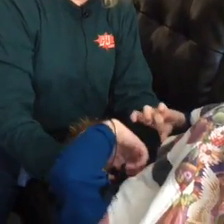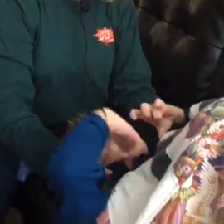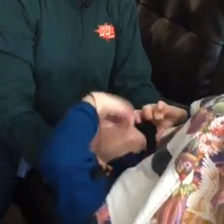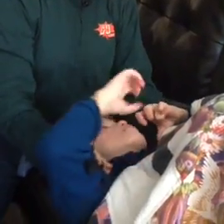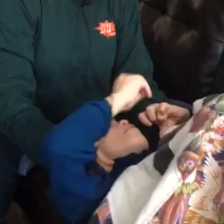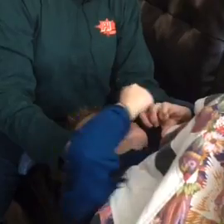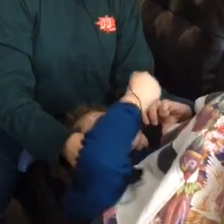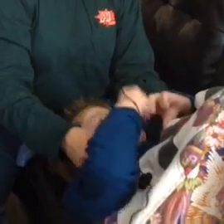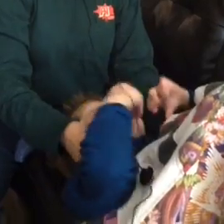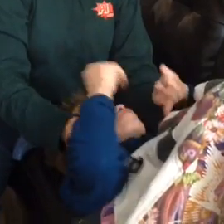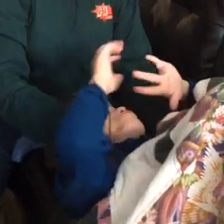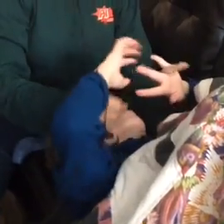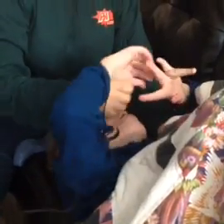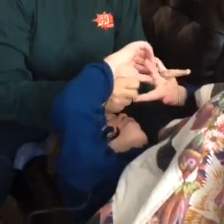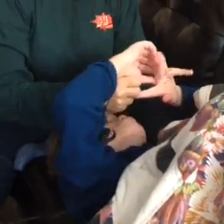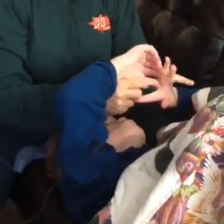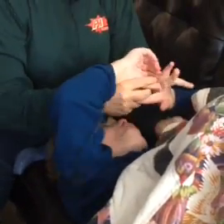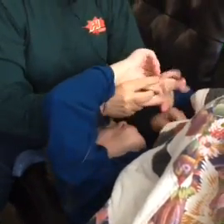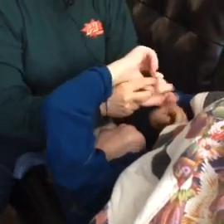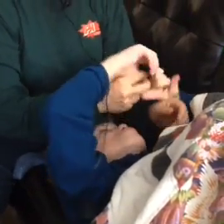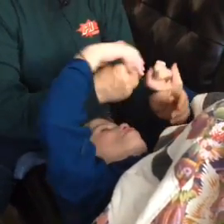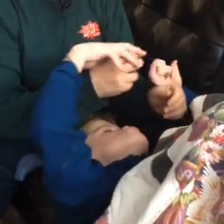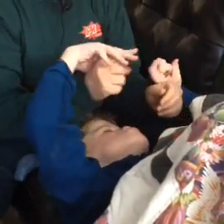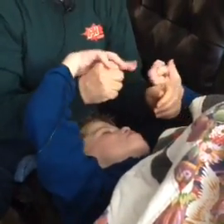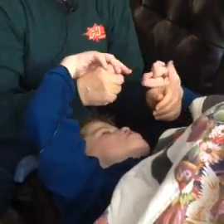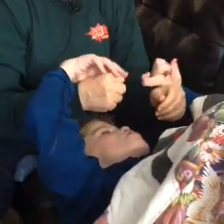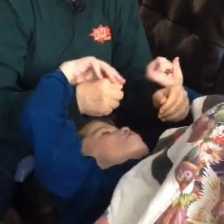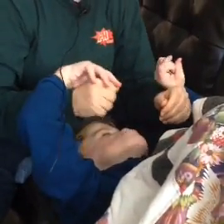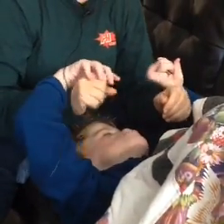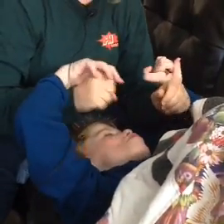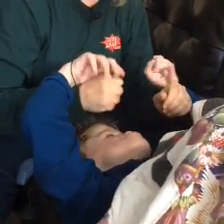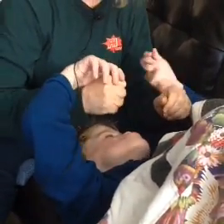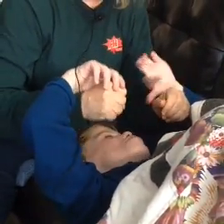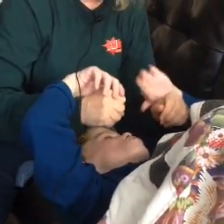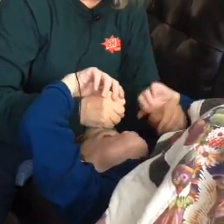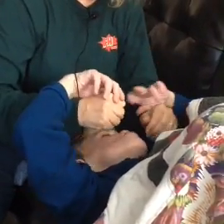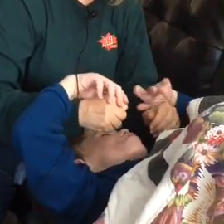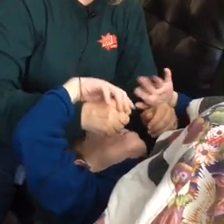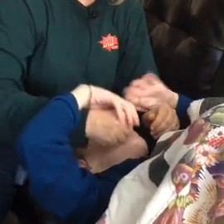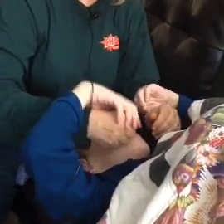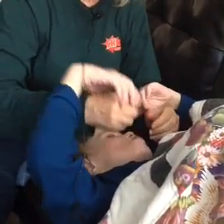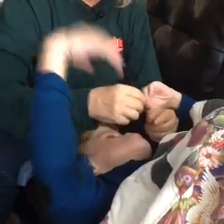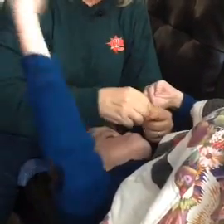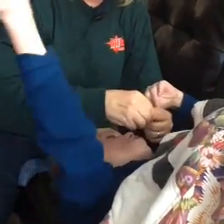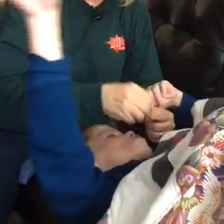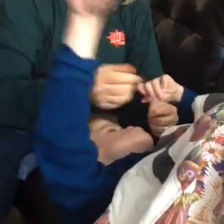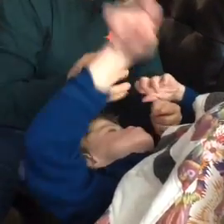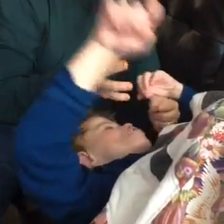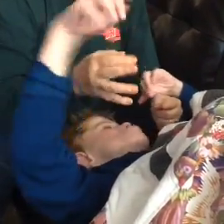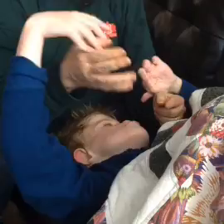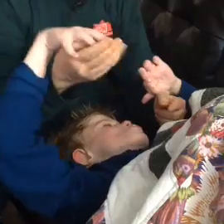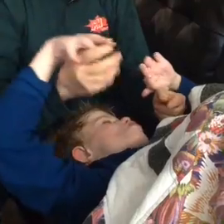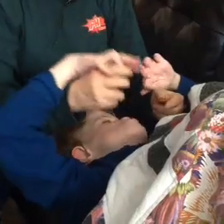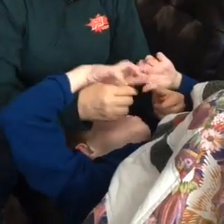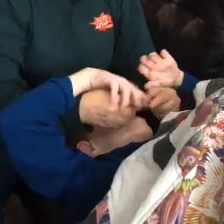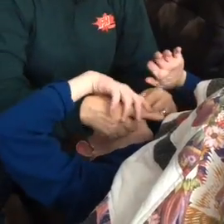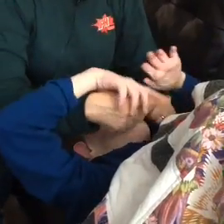I want eat. Okay, of course, it's a shorter word. So yes, that's an excellent choice. Excellent choice. So Maxie,